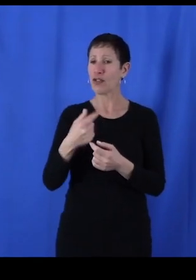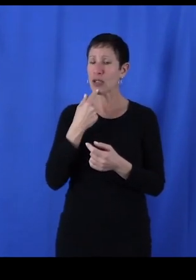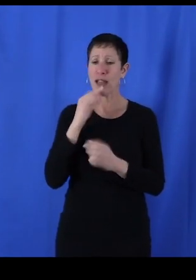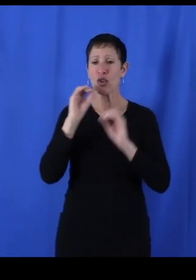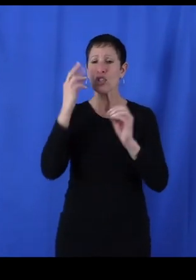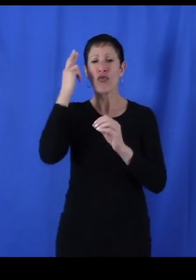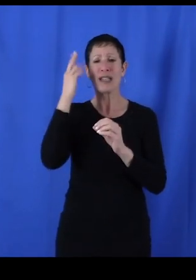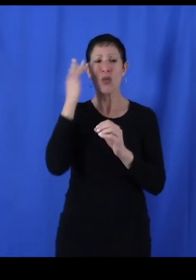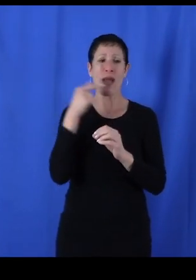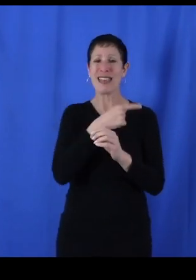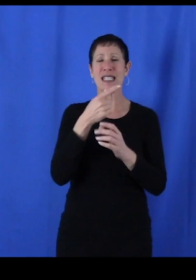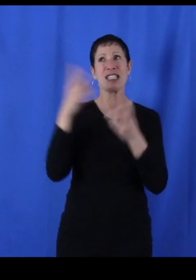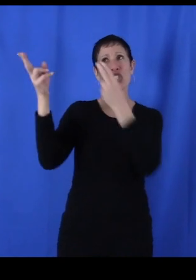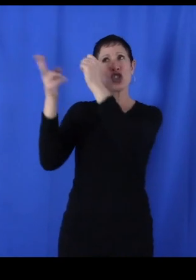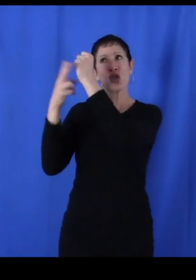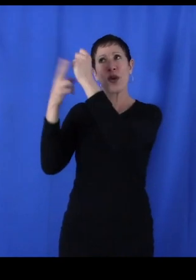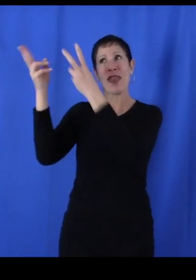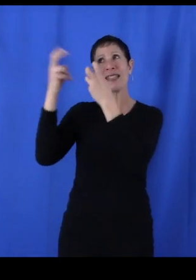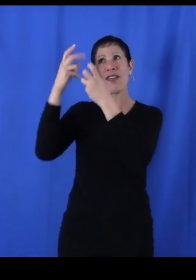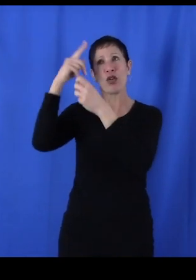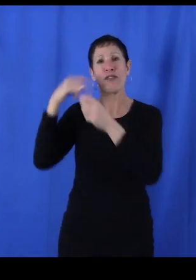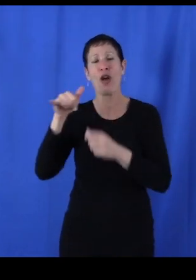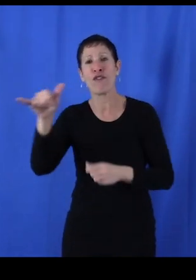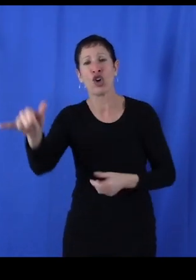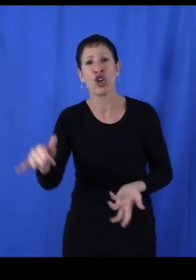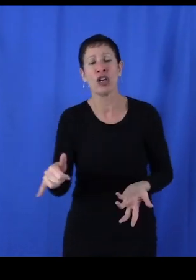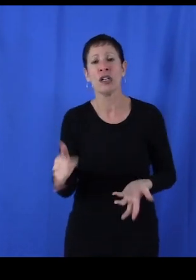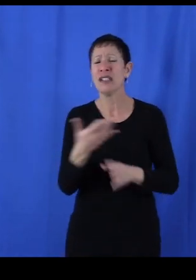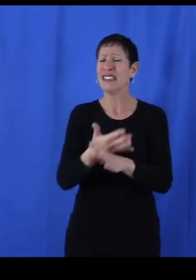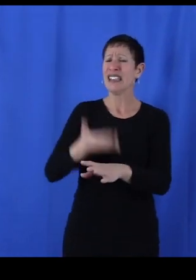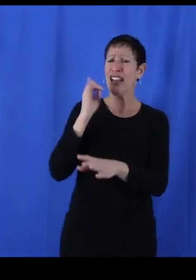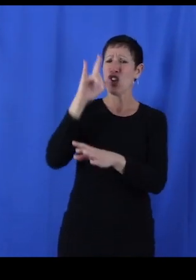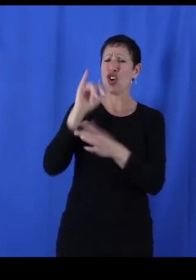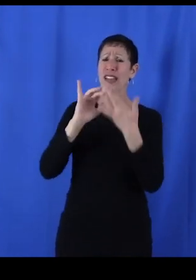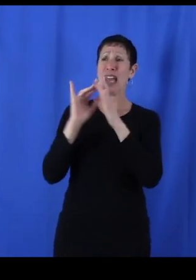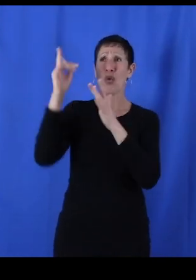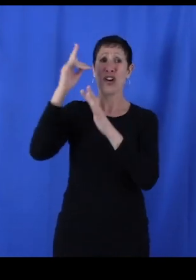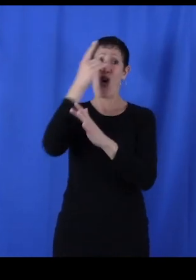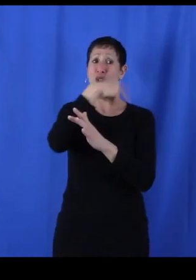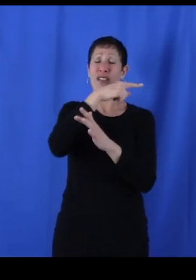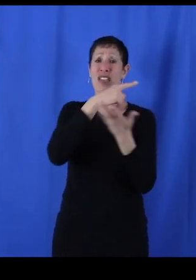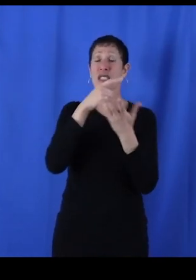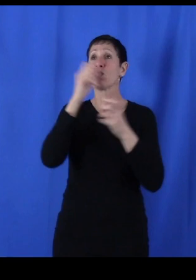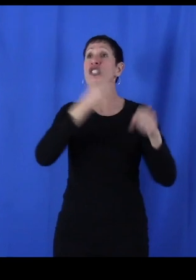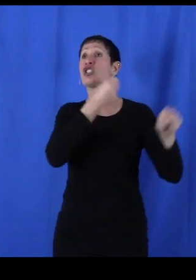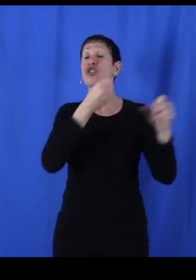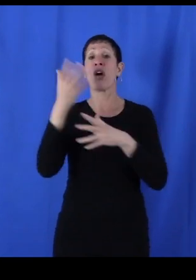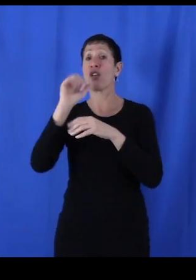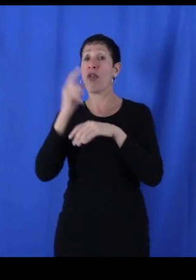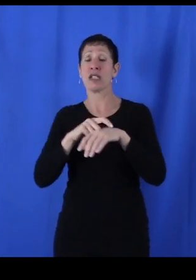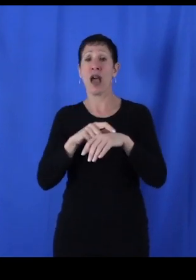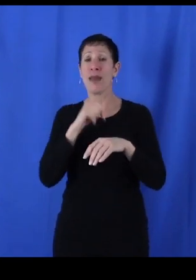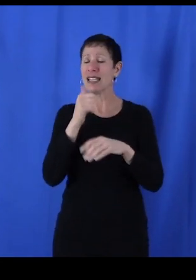gets stored and downloaded forever. Right? In the early networks, this stuff was discarded all the time. It's not the right